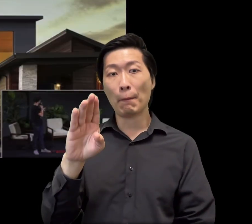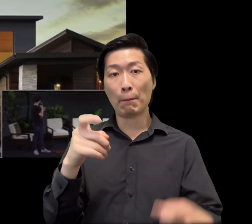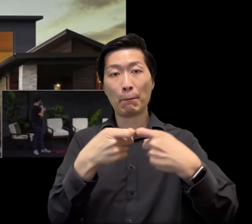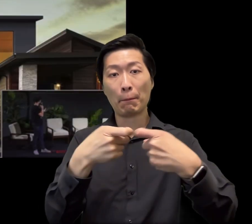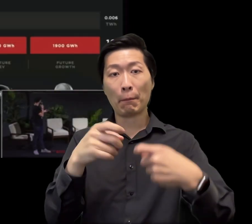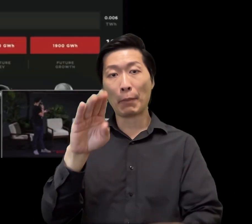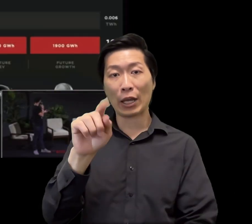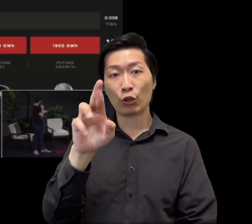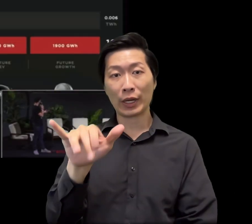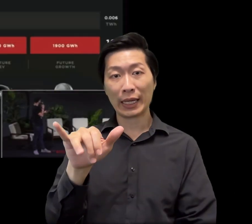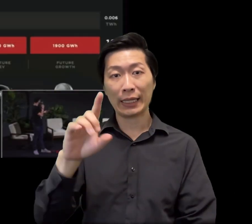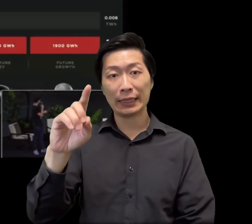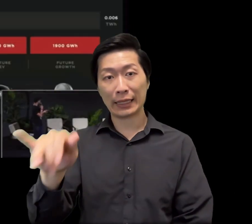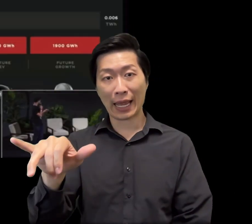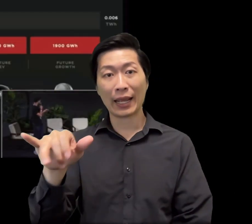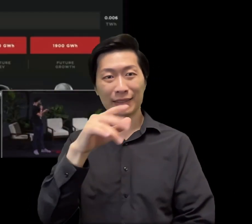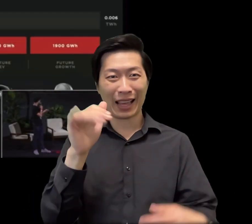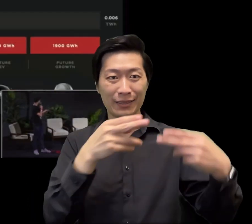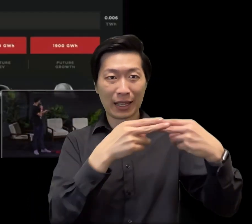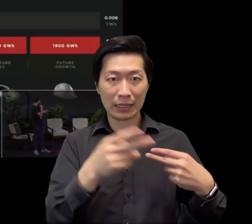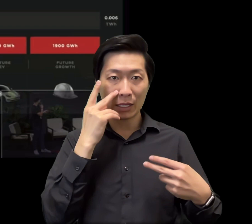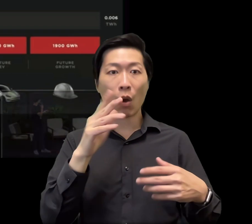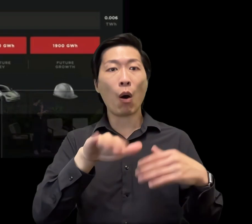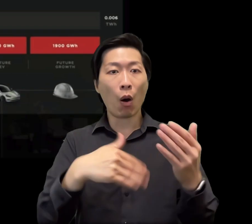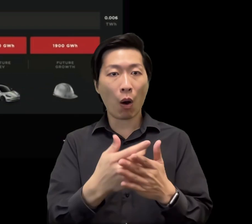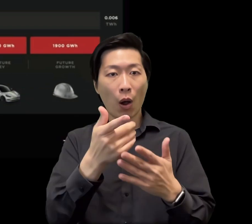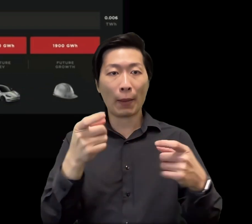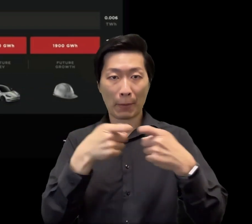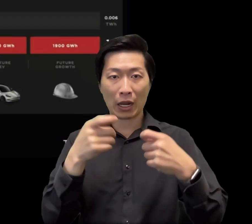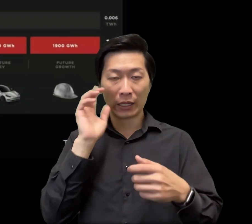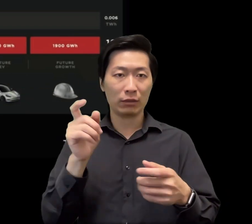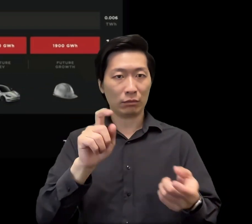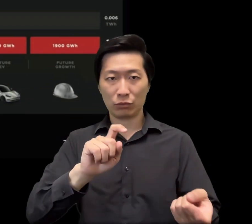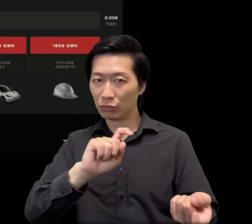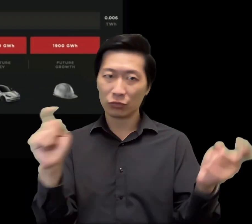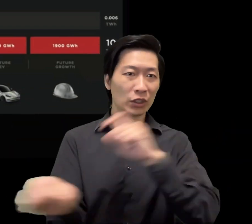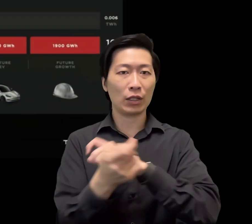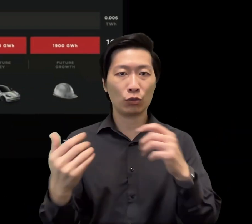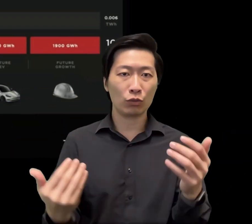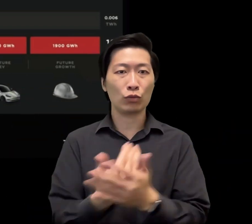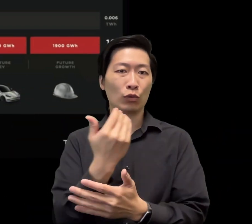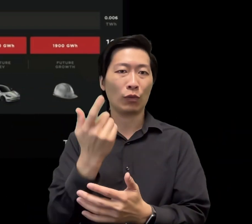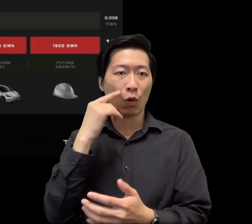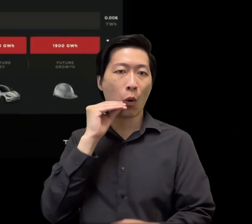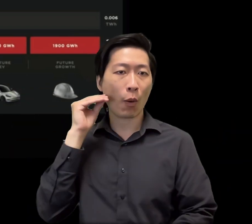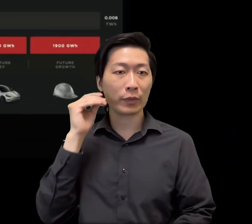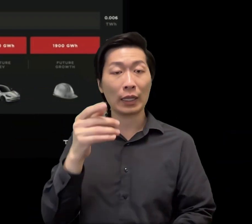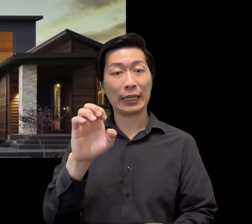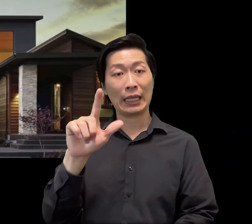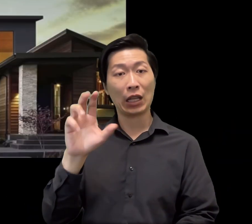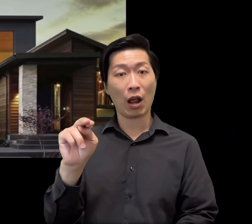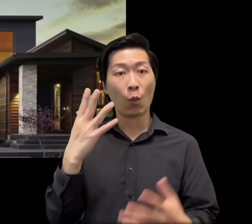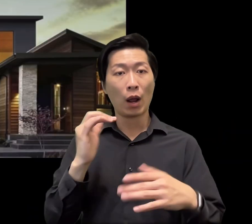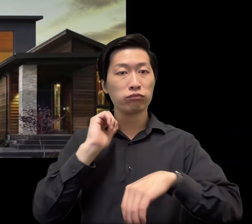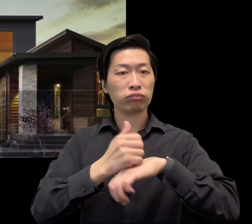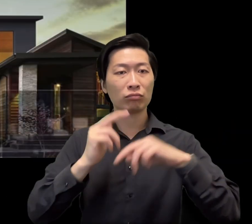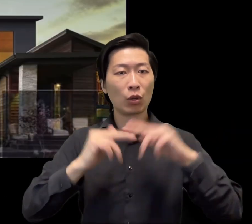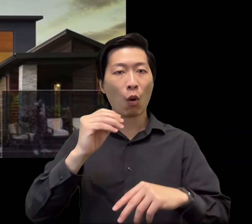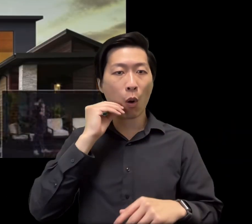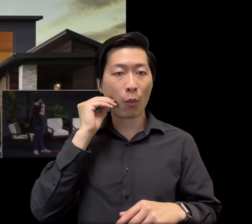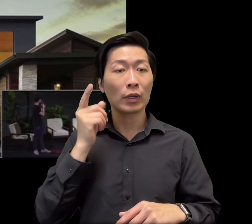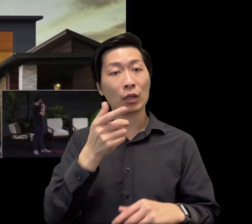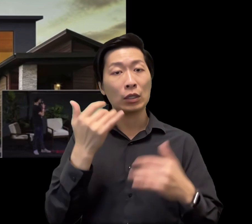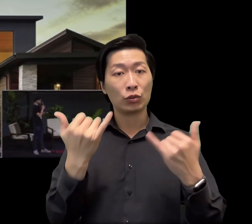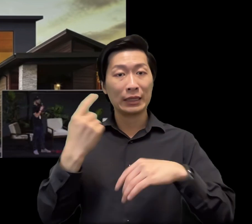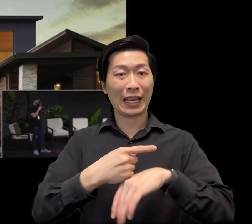day slide, you'll see all these crazy things that batteries are going to disrupt, and a lot of it's home stuff. So I think Elon and Tesla want to build a home, right? And this is what the